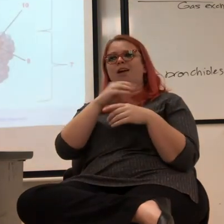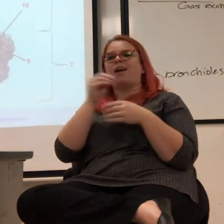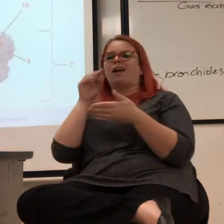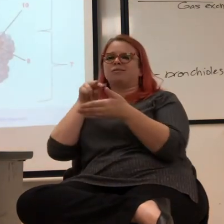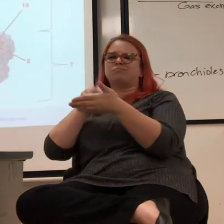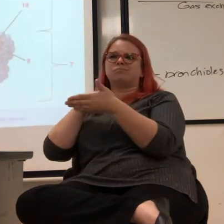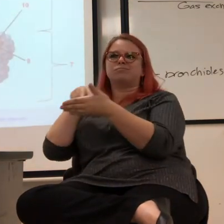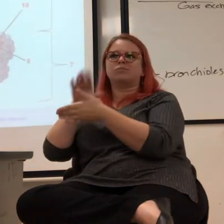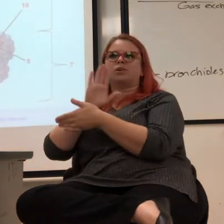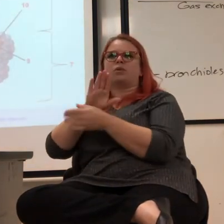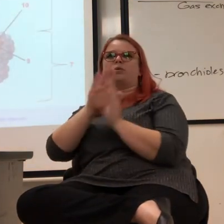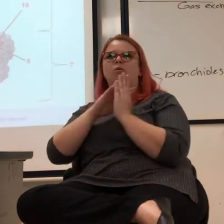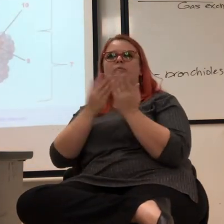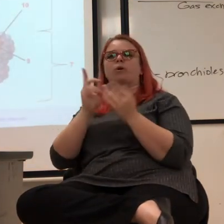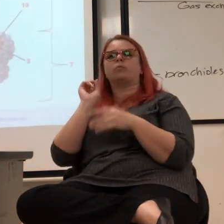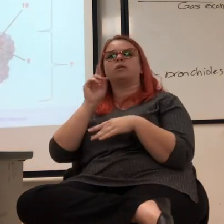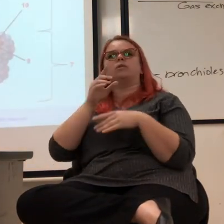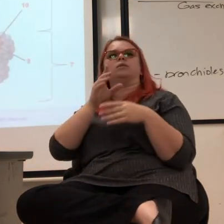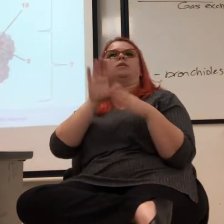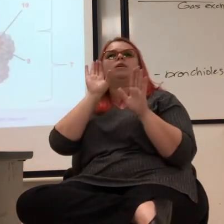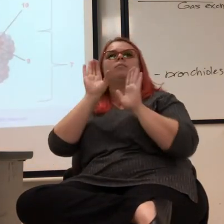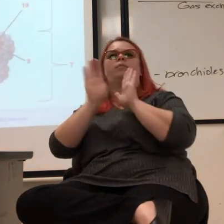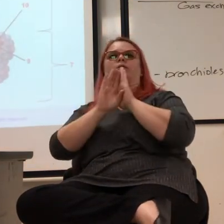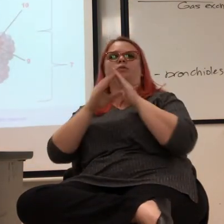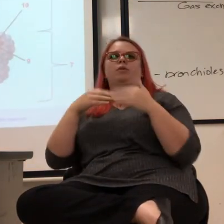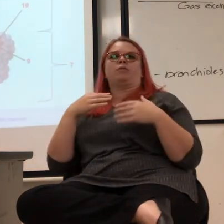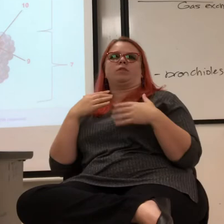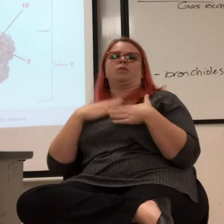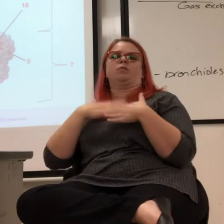But here's a picture of the respiratory zone bronchial tree.